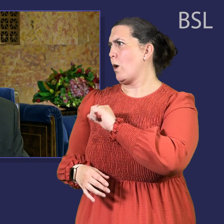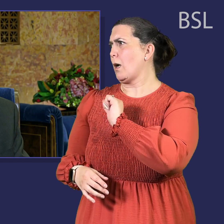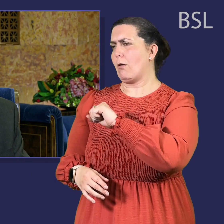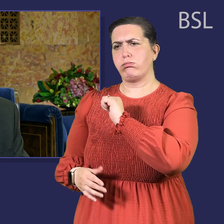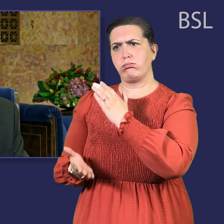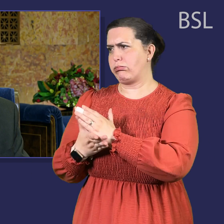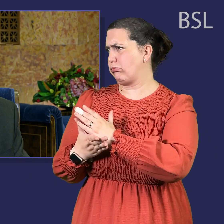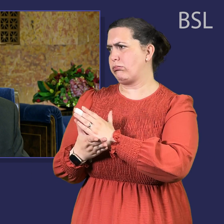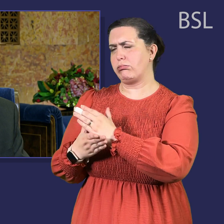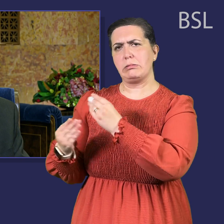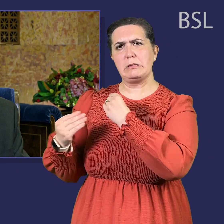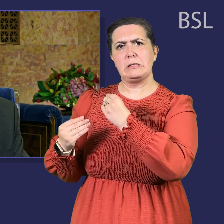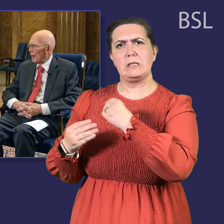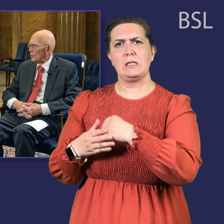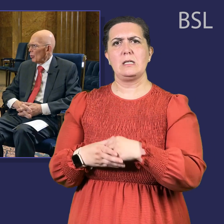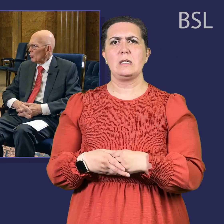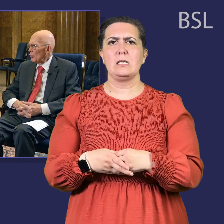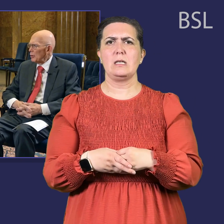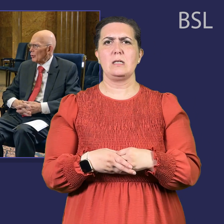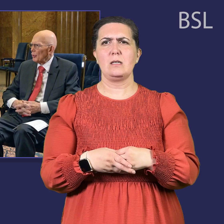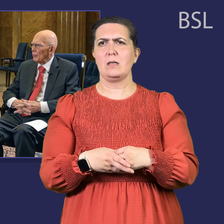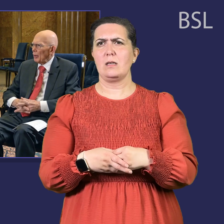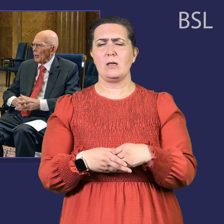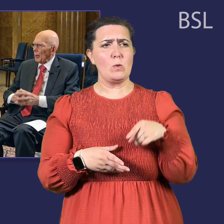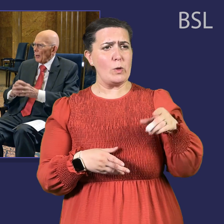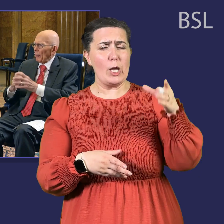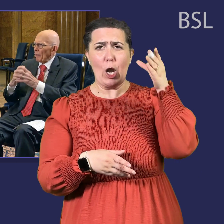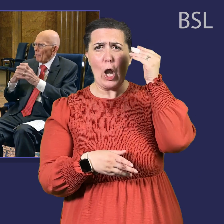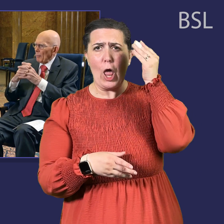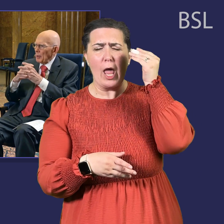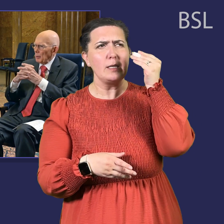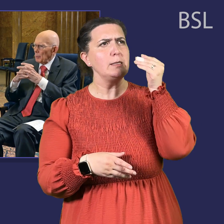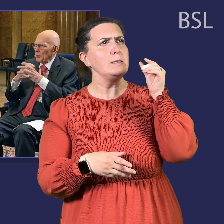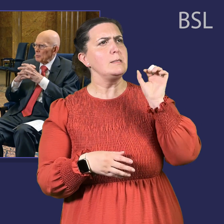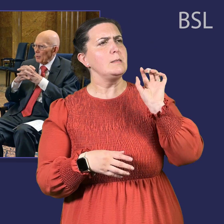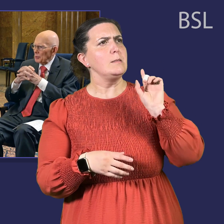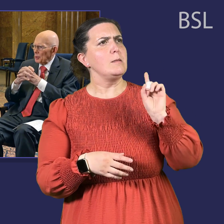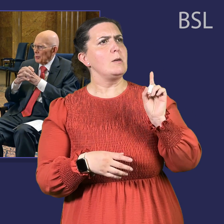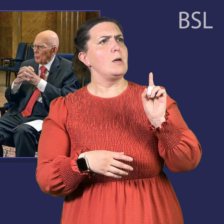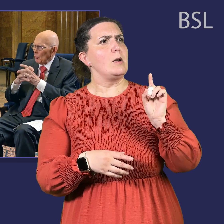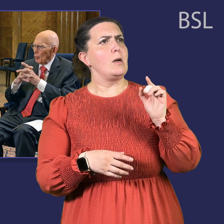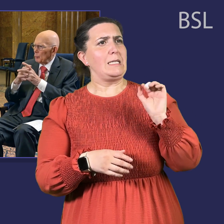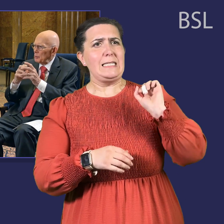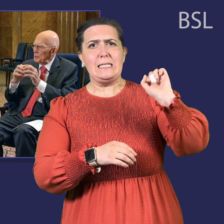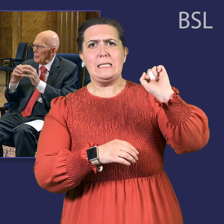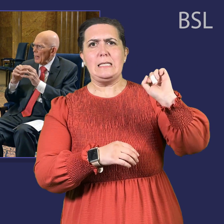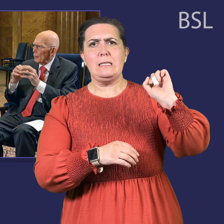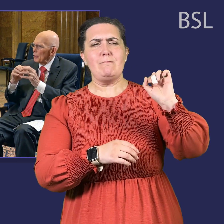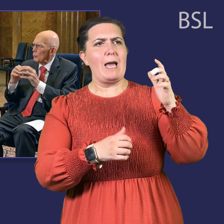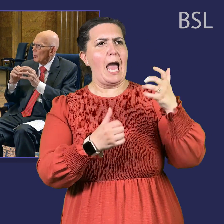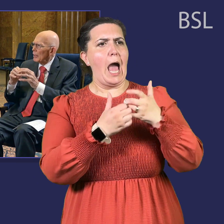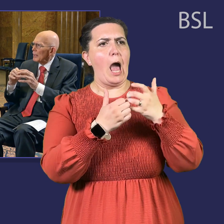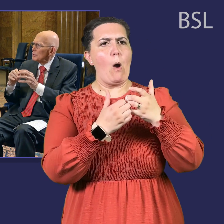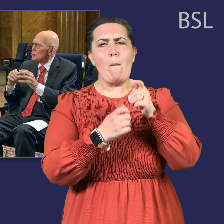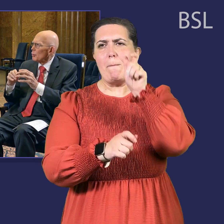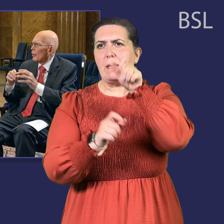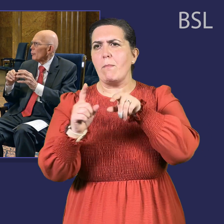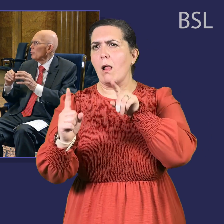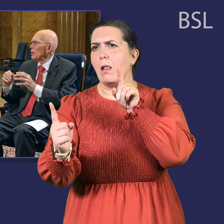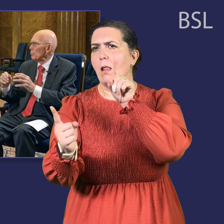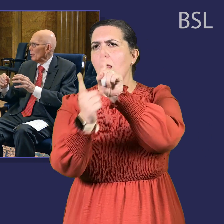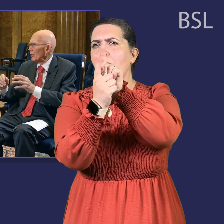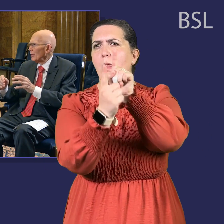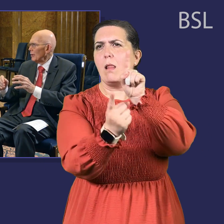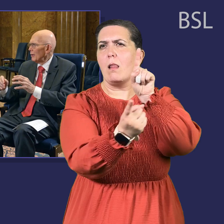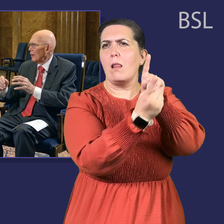Oh, my, yes. And don't we learn from him, especially when we see how he relates to